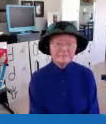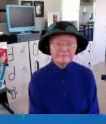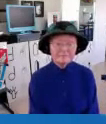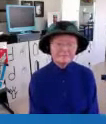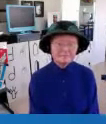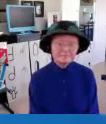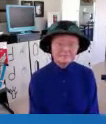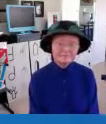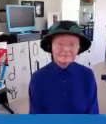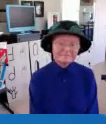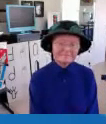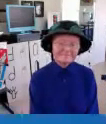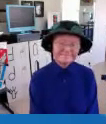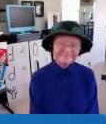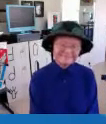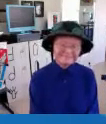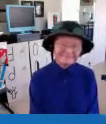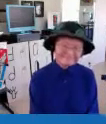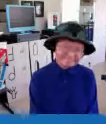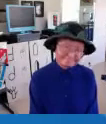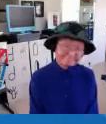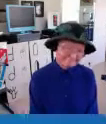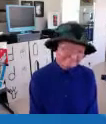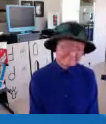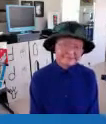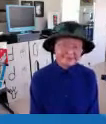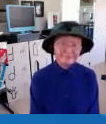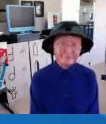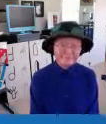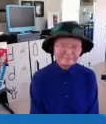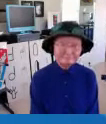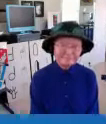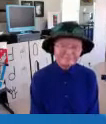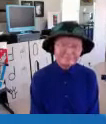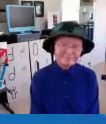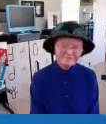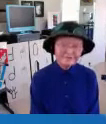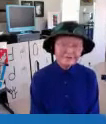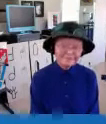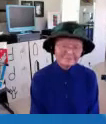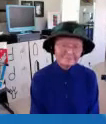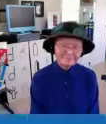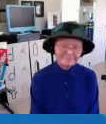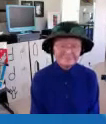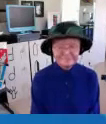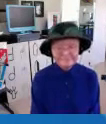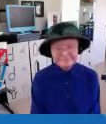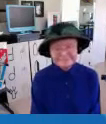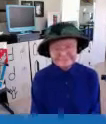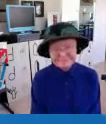an unusual choice for 10, but there it is. Okay. So now,